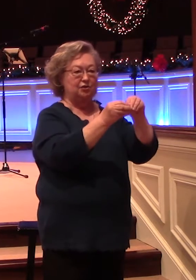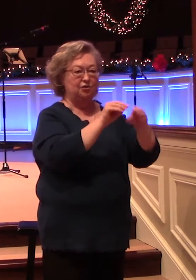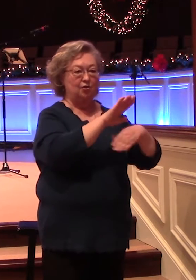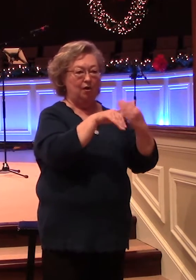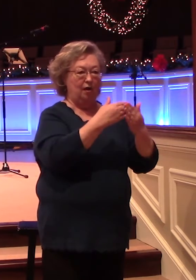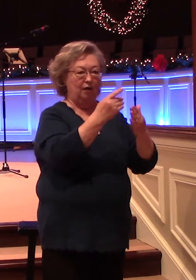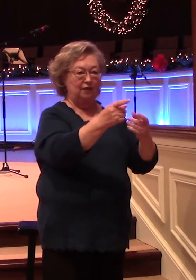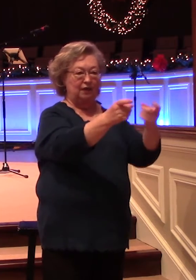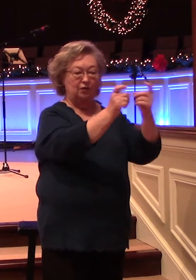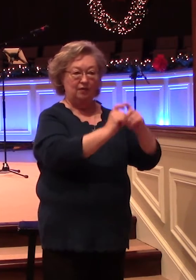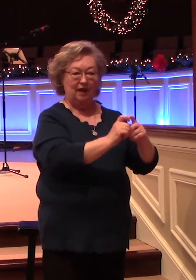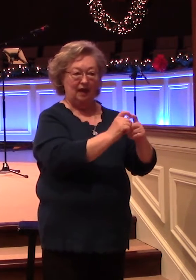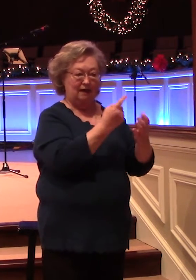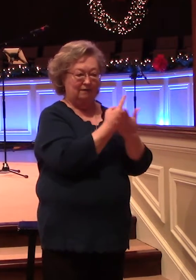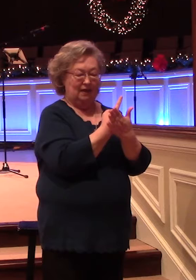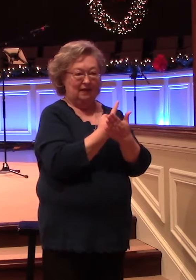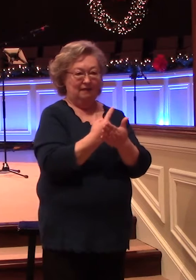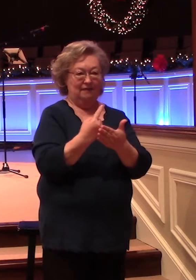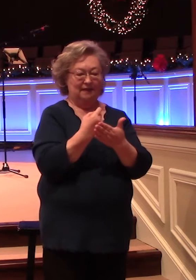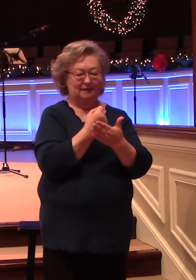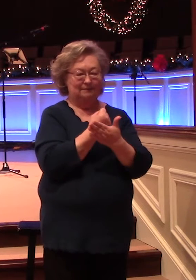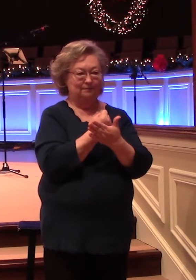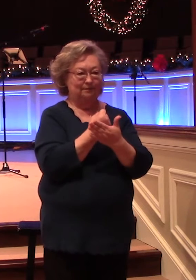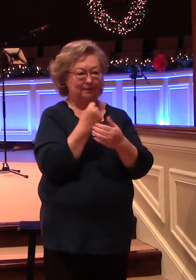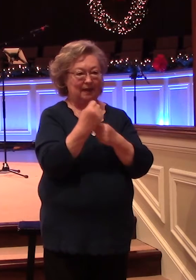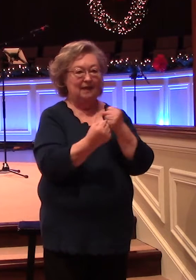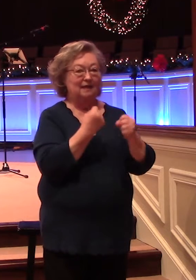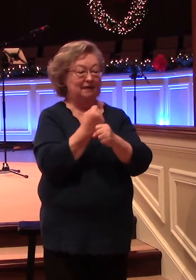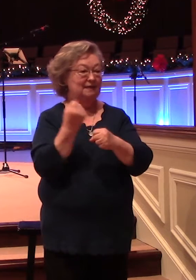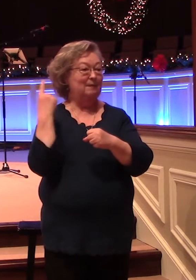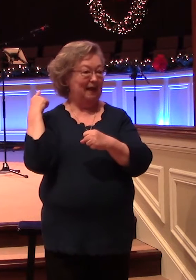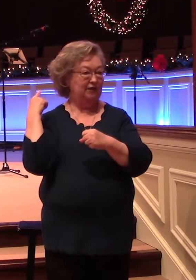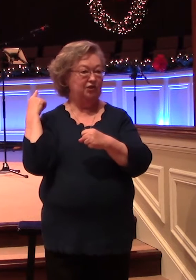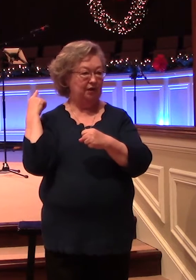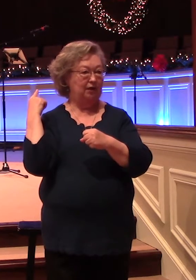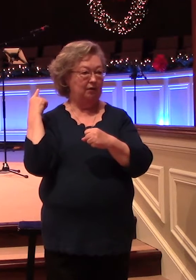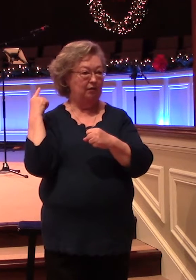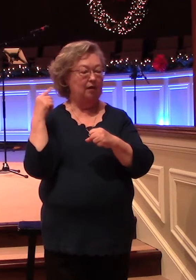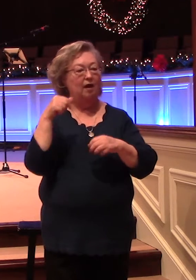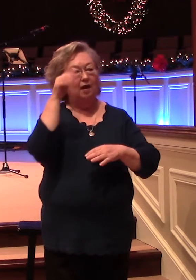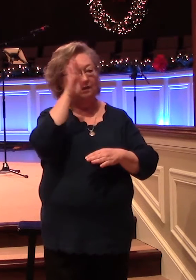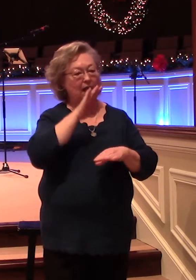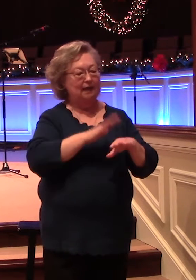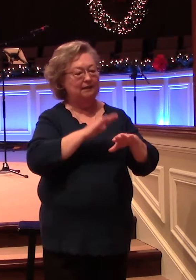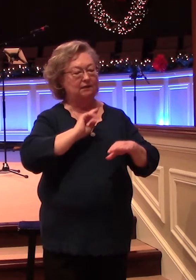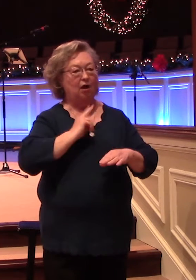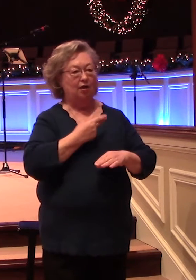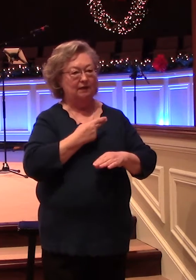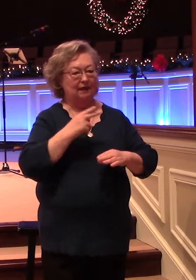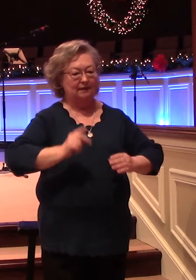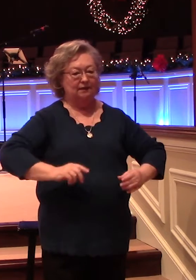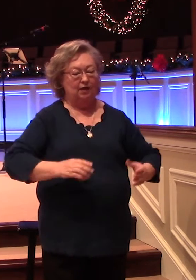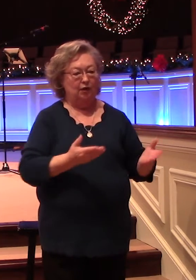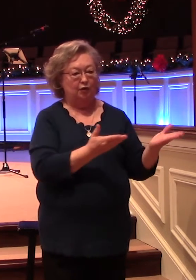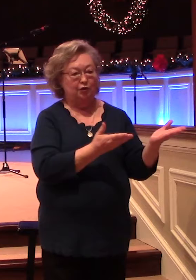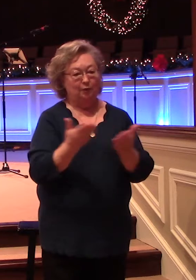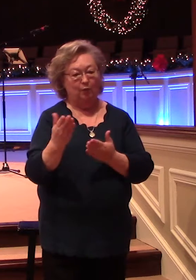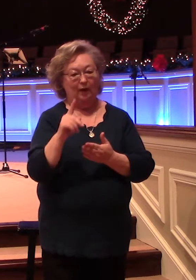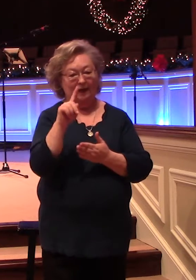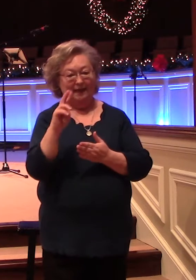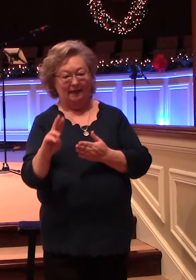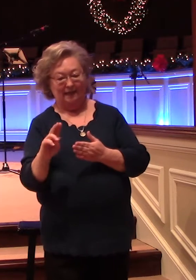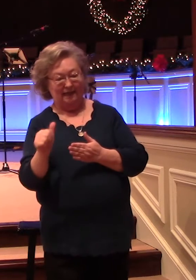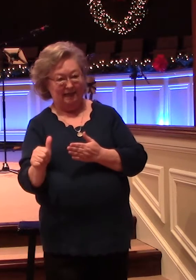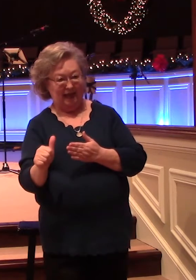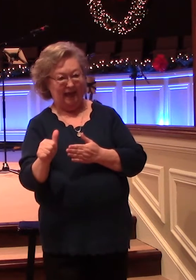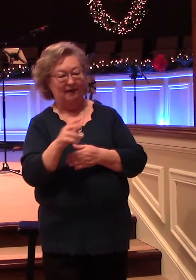been faithful with your tithe, God's also called us to bring a tithe and an offering to his storehouse. We focus on that last week from Malachi 3. God